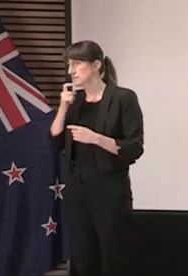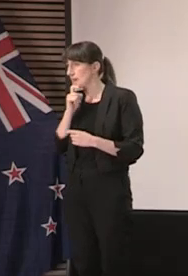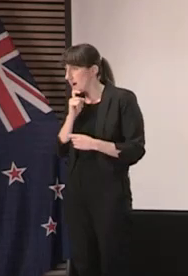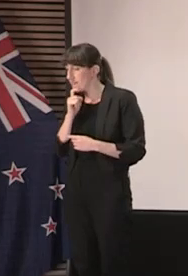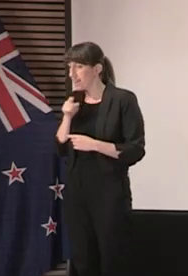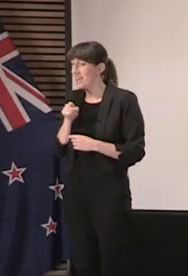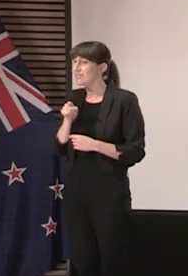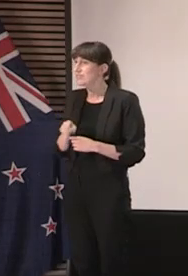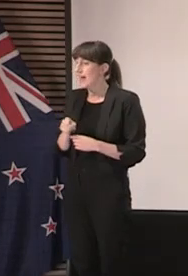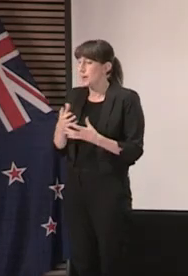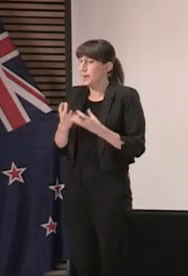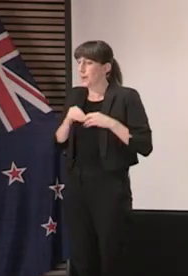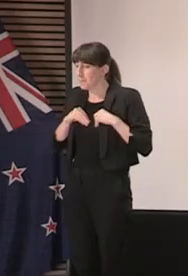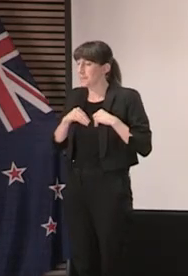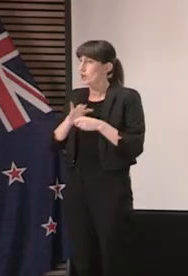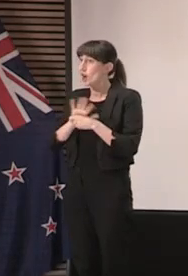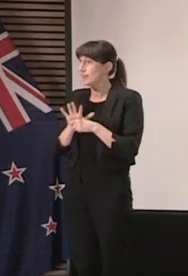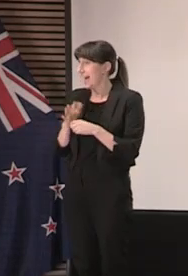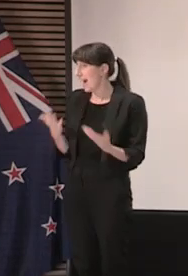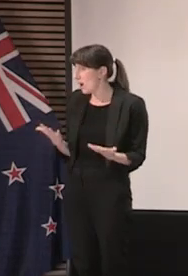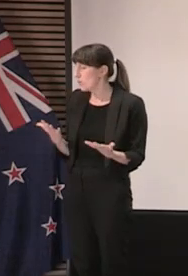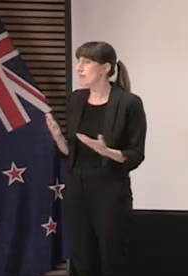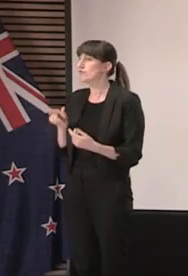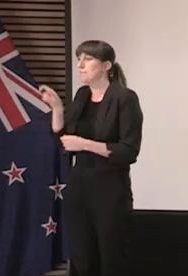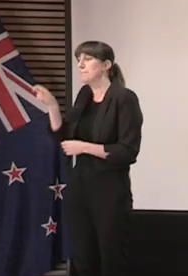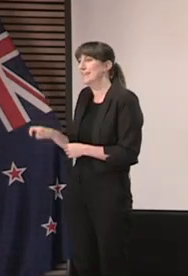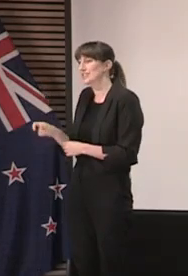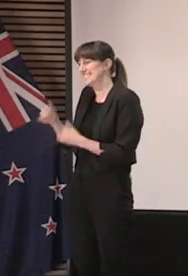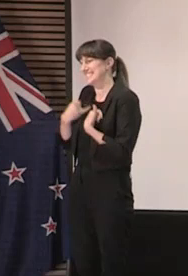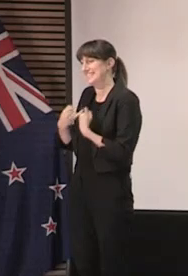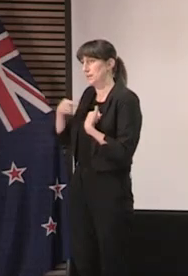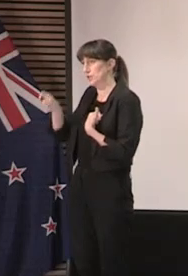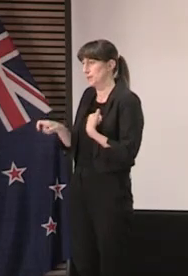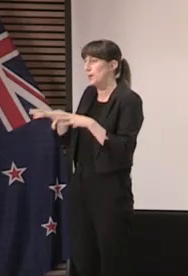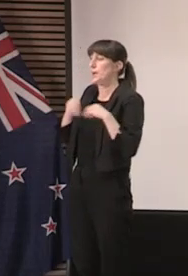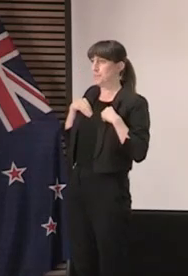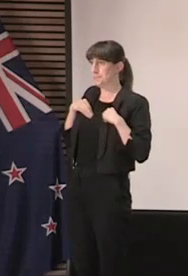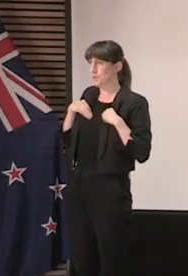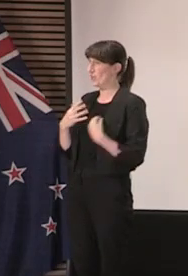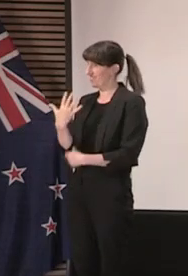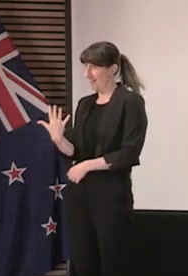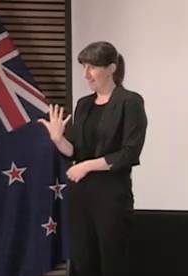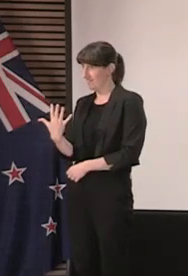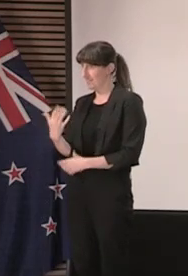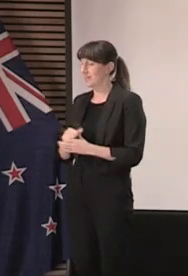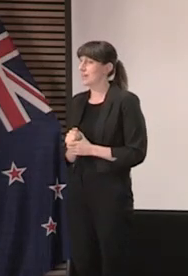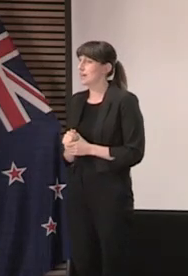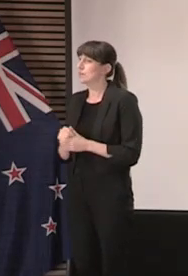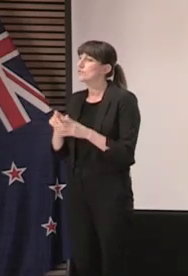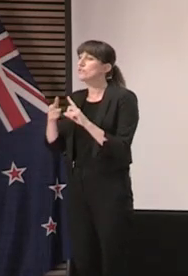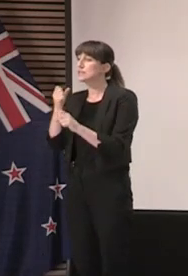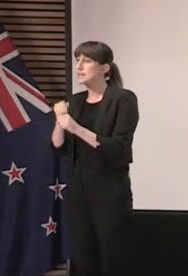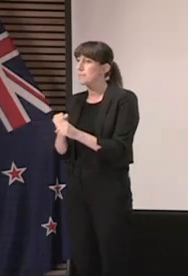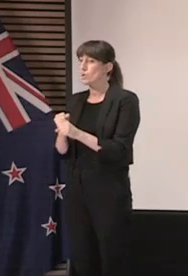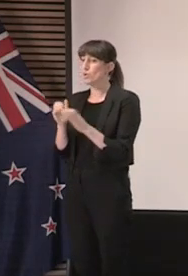worker was infected by the patient they were caring for. So, for example, 22% of the healthcare worker